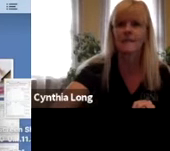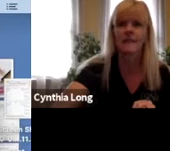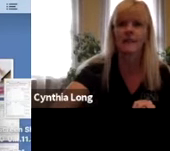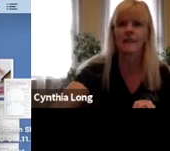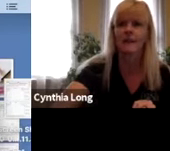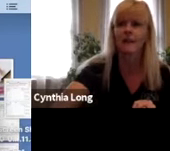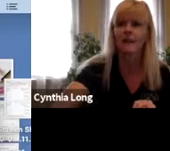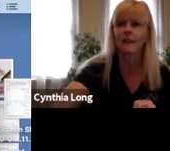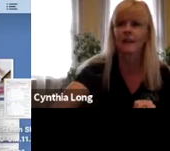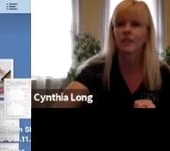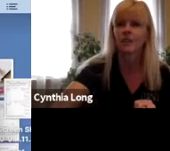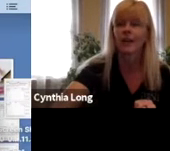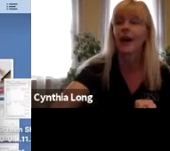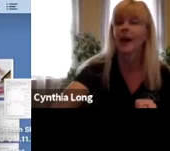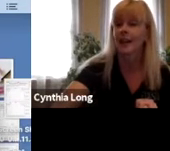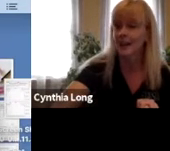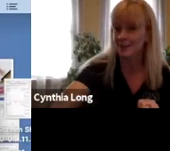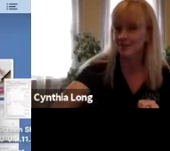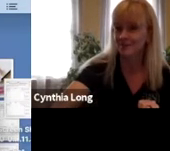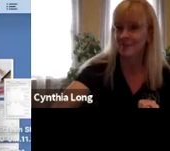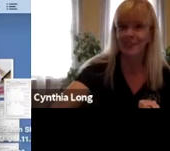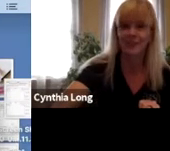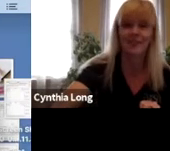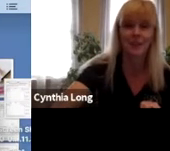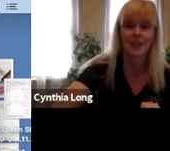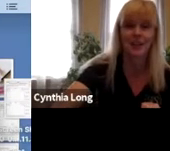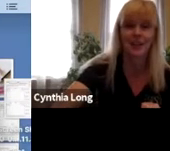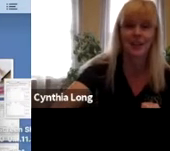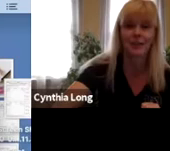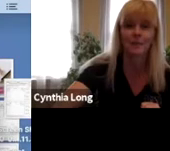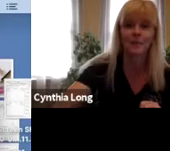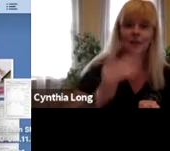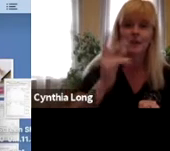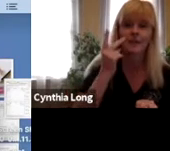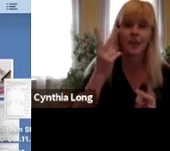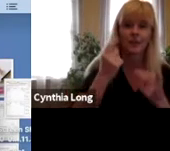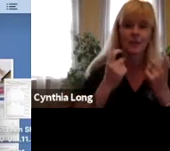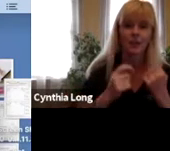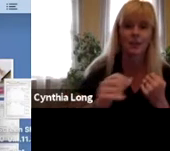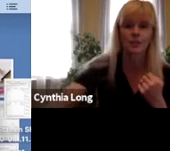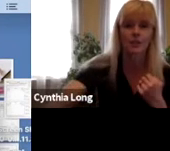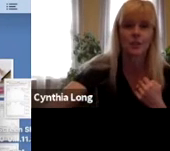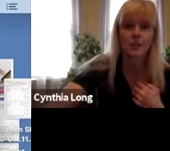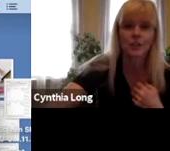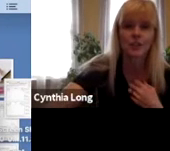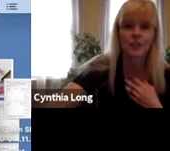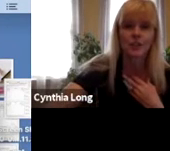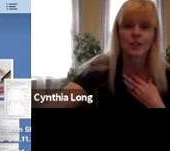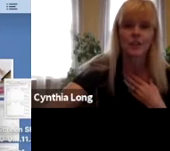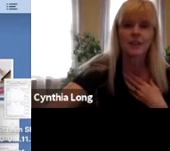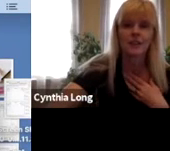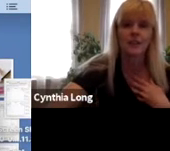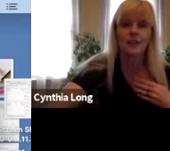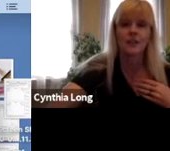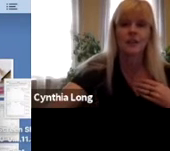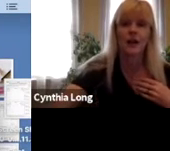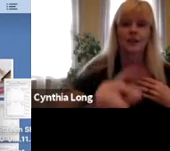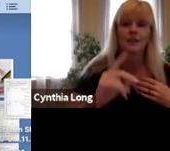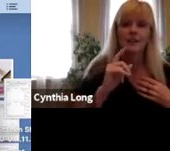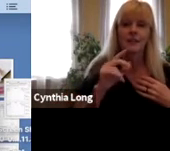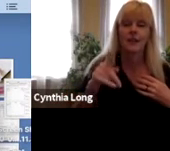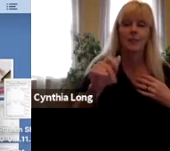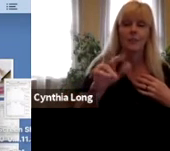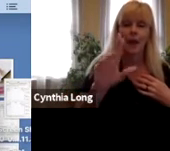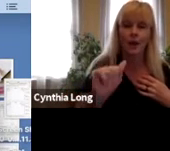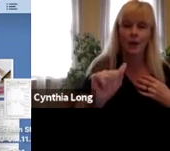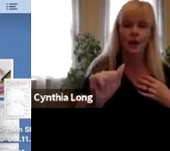see your chat. I can. Good. Let me look here. See if you have any questions. No questions. So